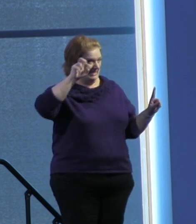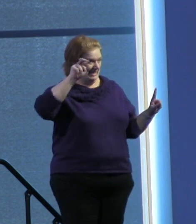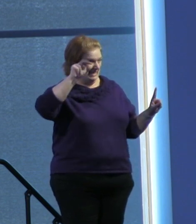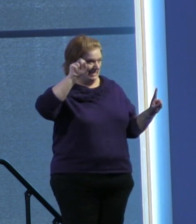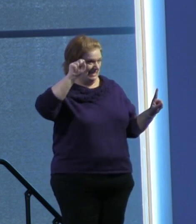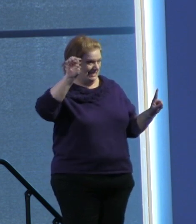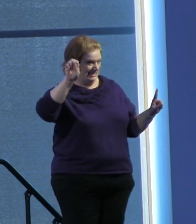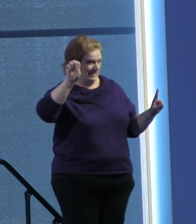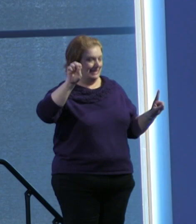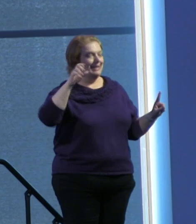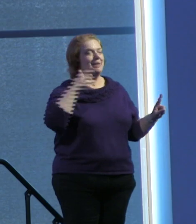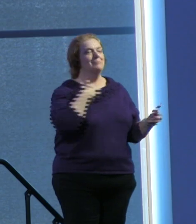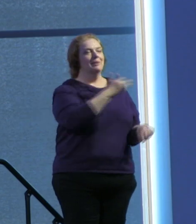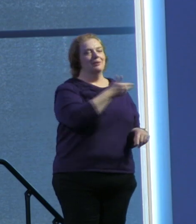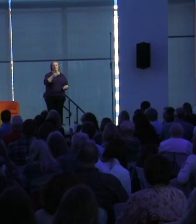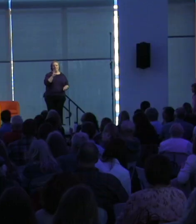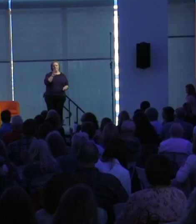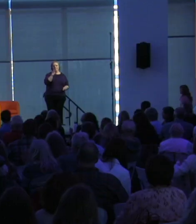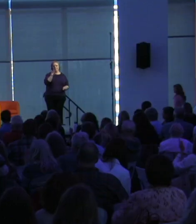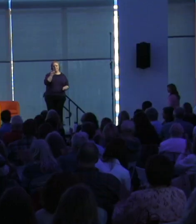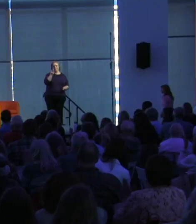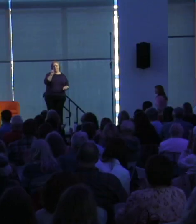Please welcome Brooke Burton.